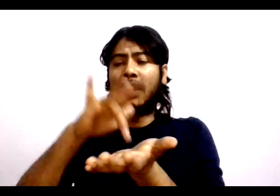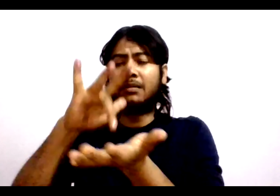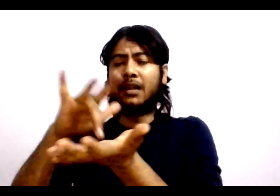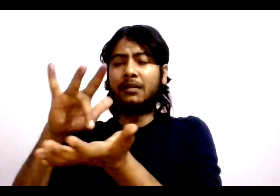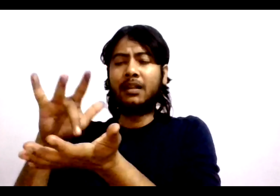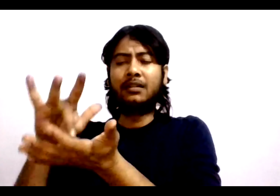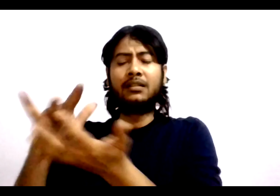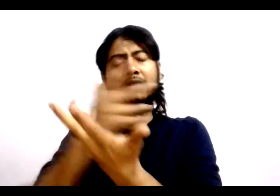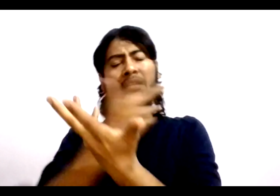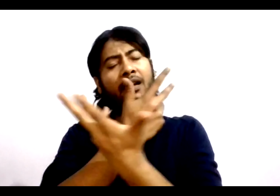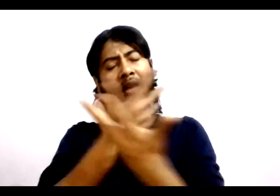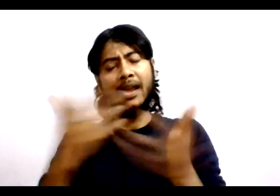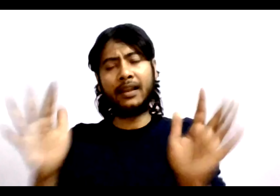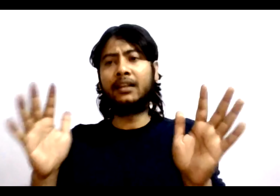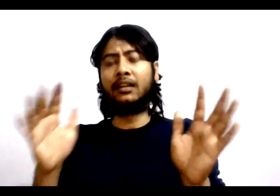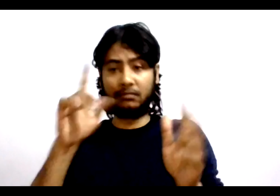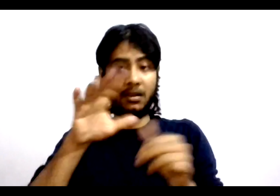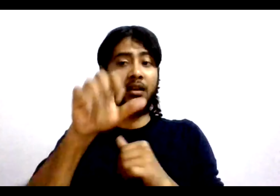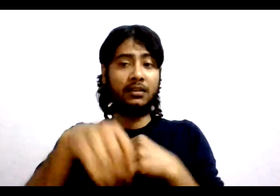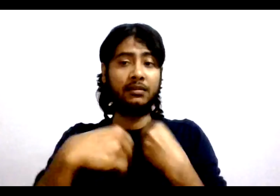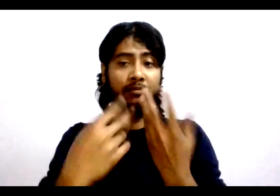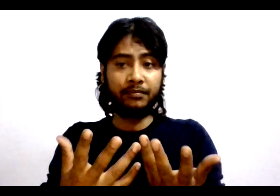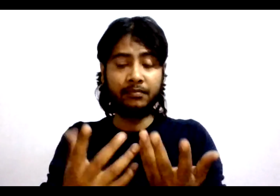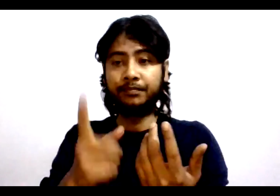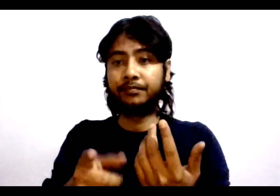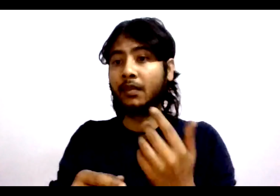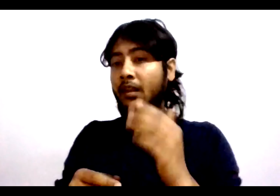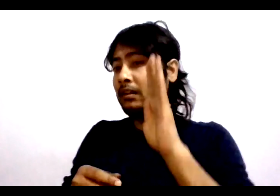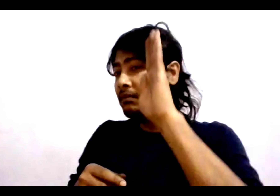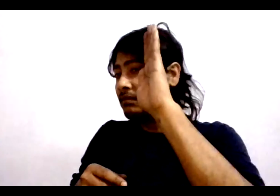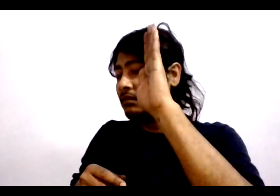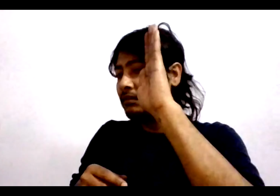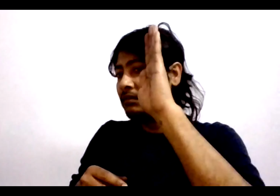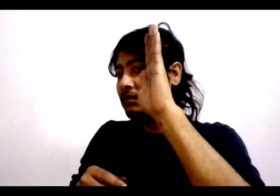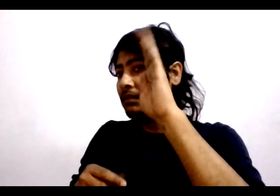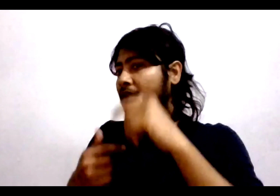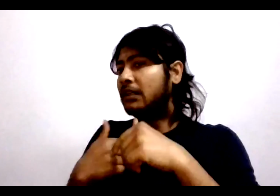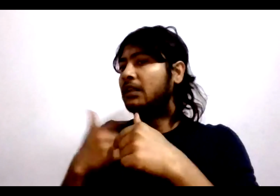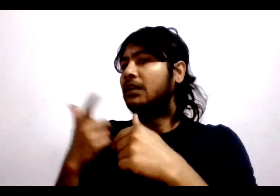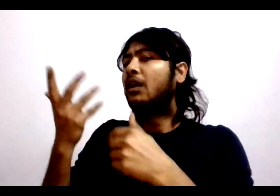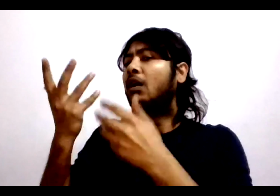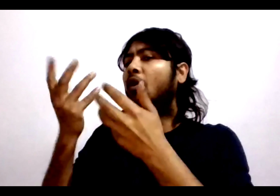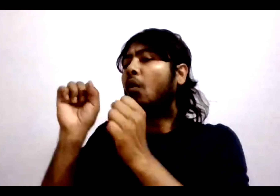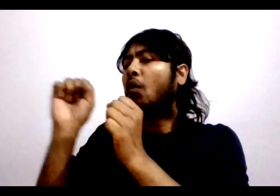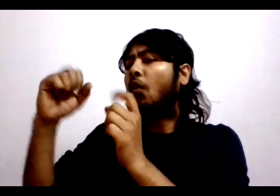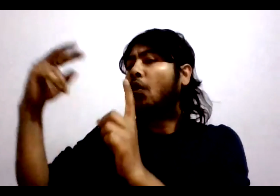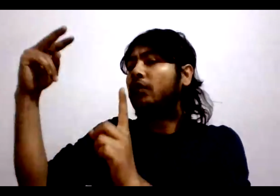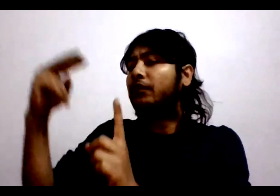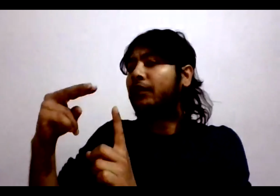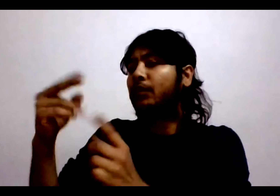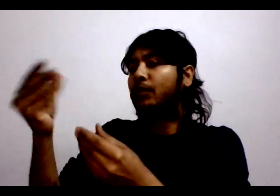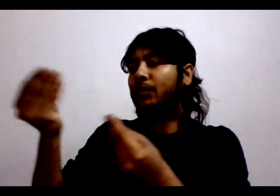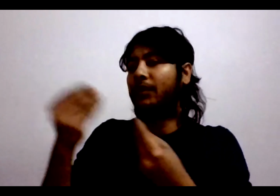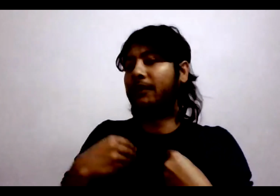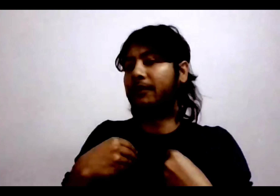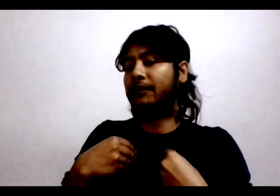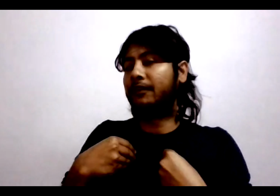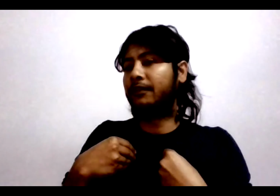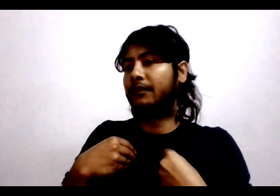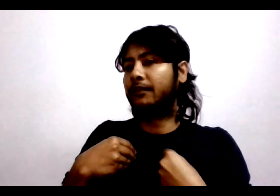than that. No, sir, They- just I, yeah. So Sir, they need to I be wanted accessible. your comment. Sorry. Yes, Yeah. go